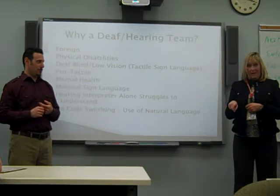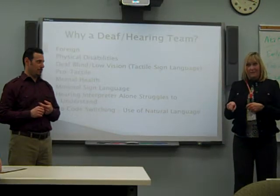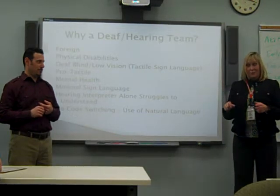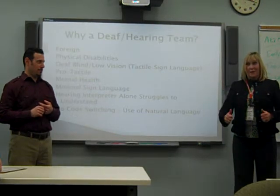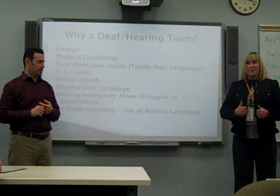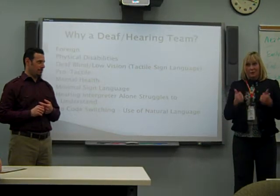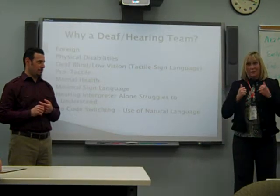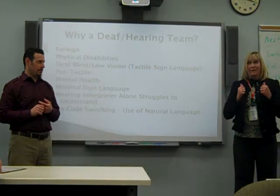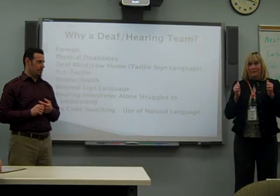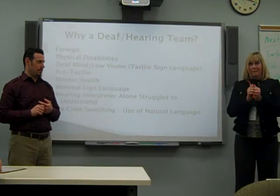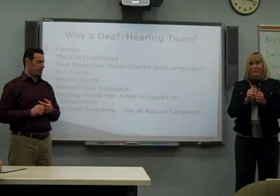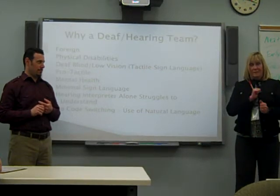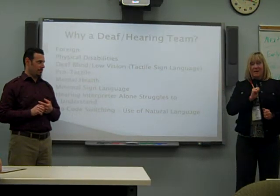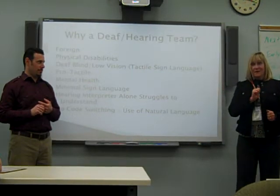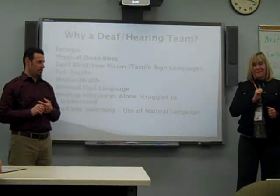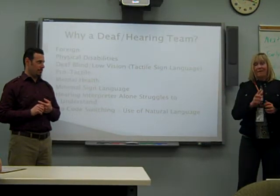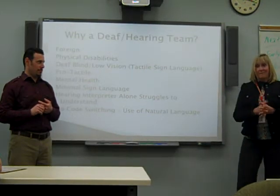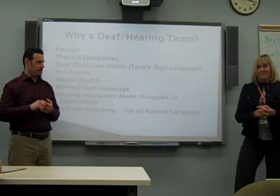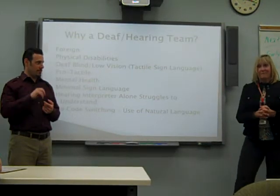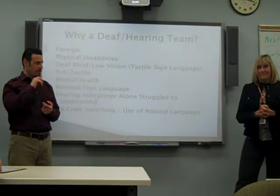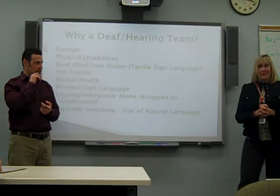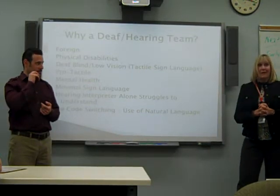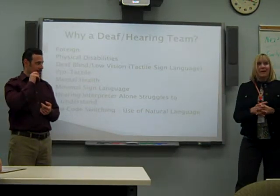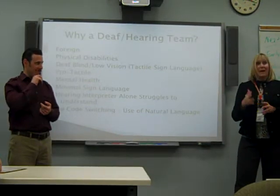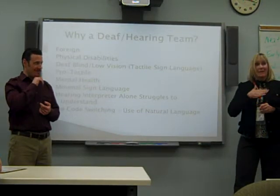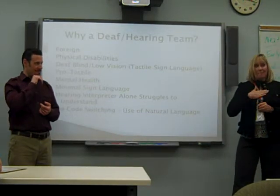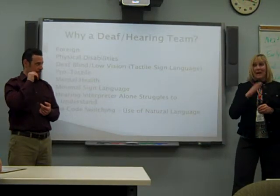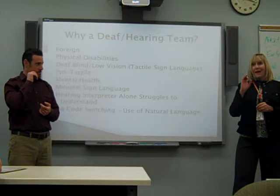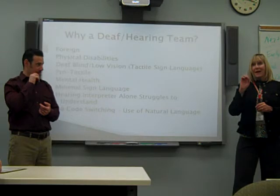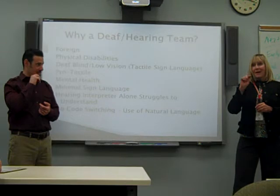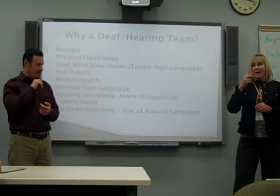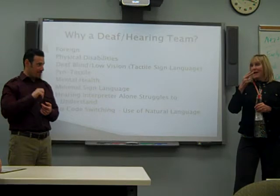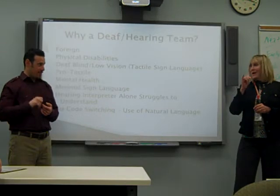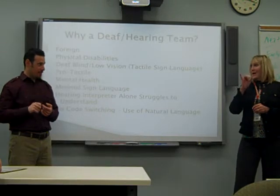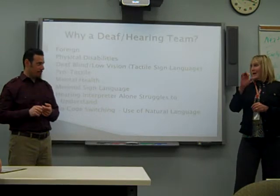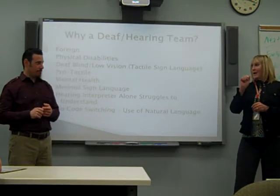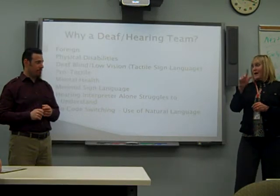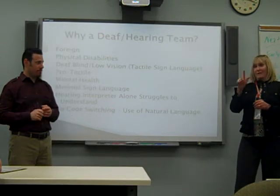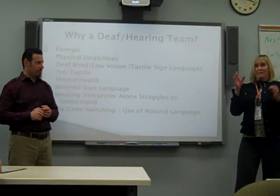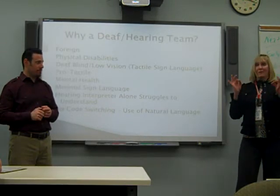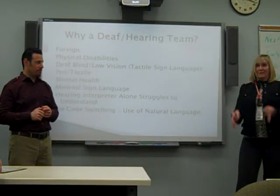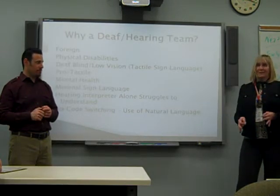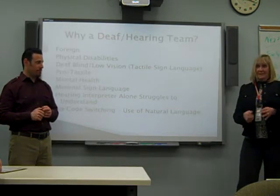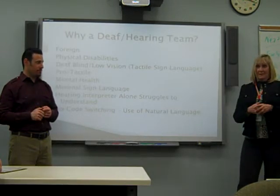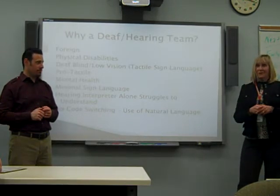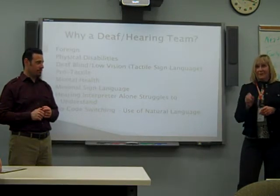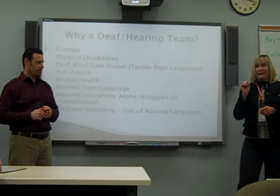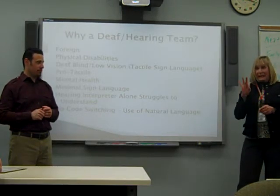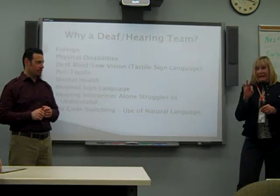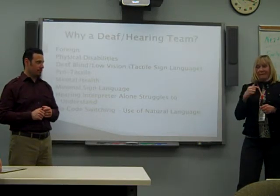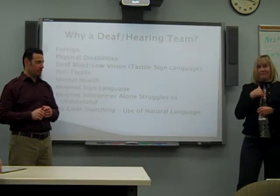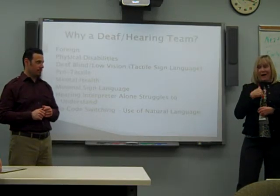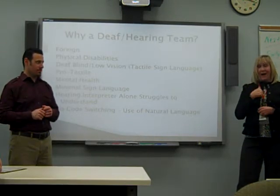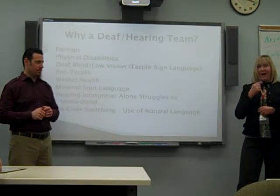I think when the day is done, I have to be responsible for myself. And I'm responsible